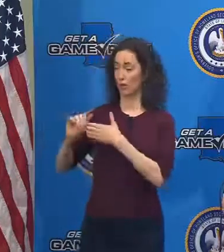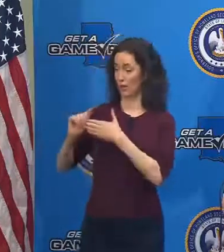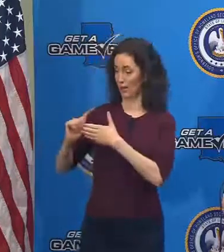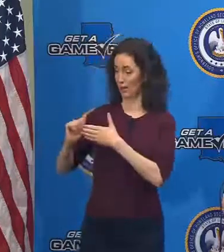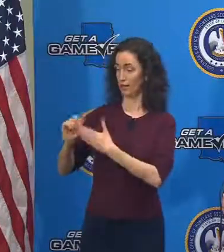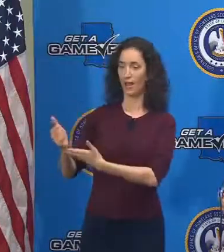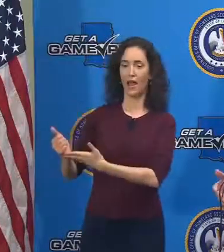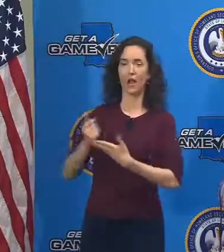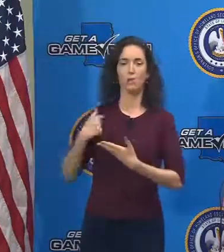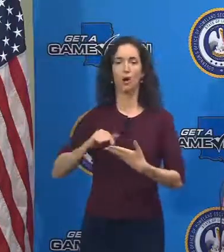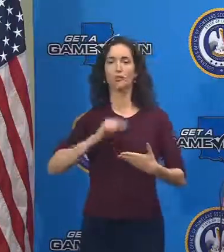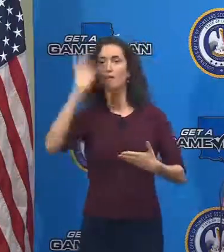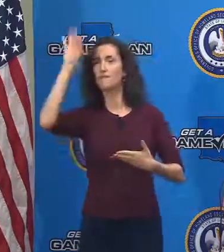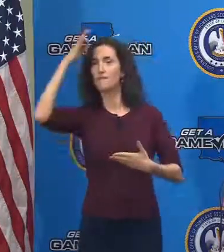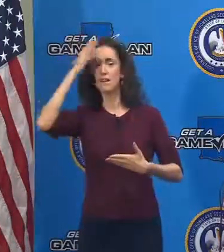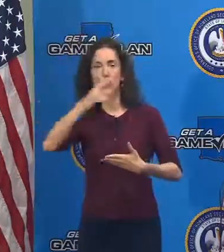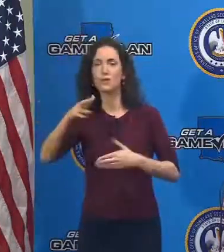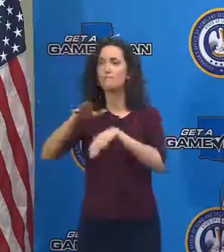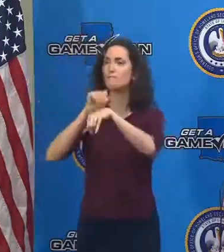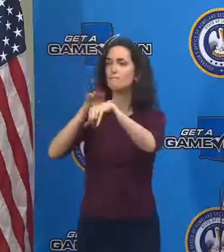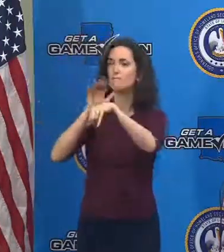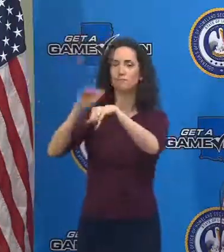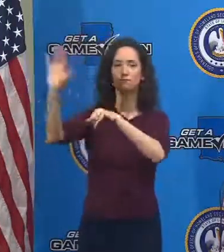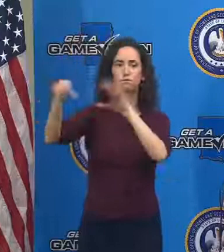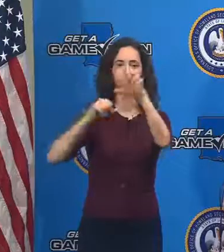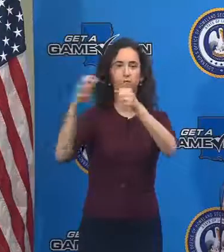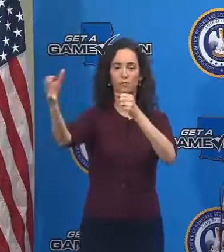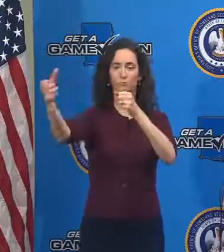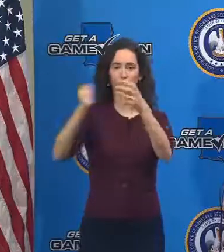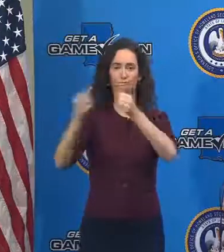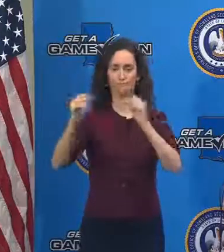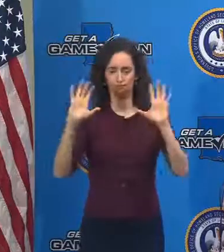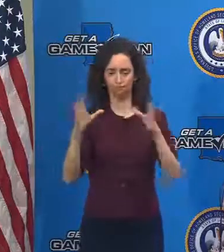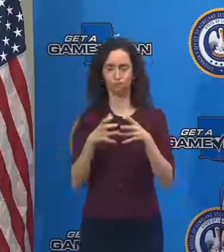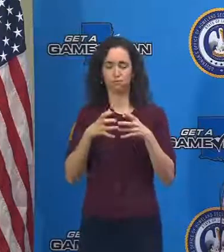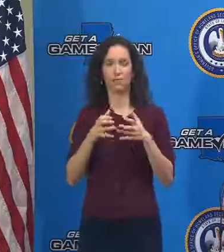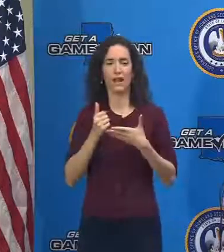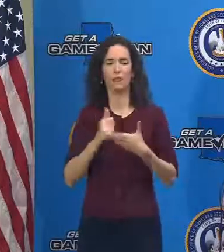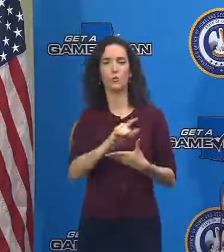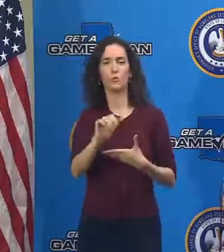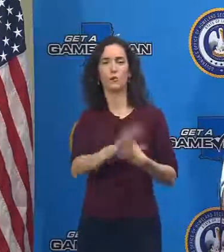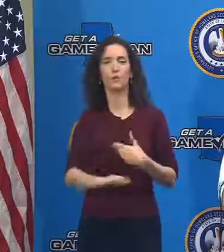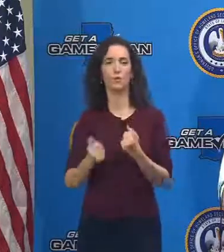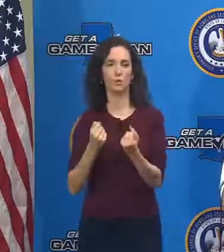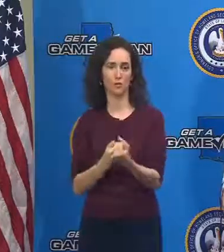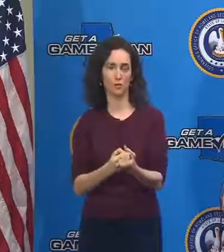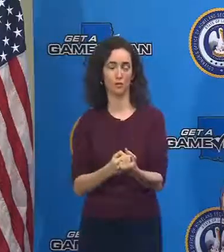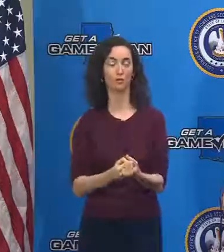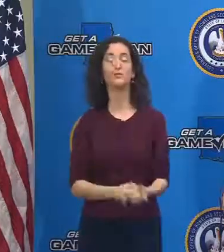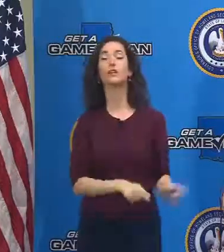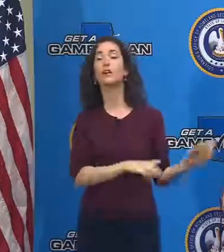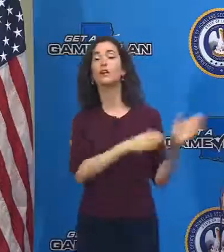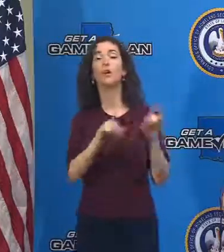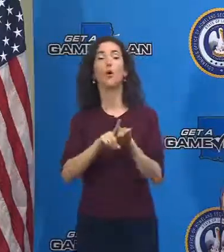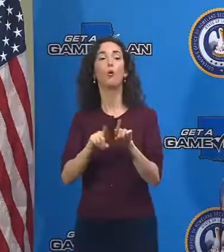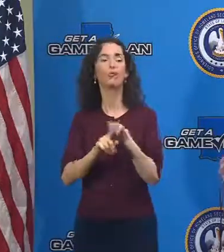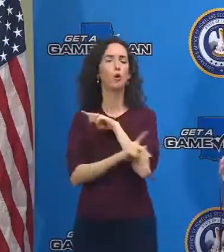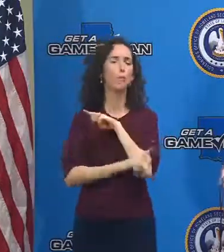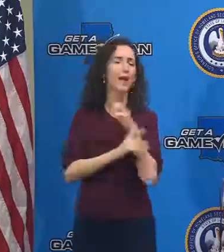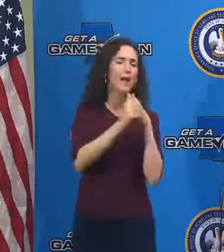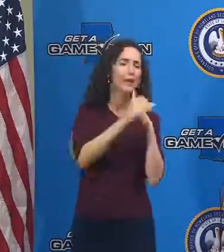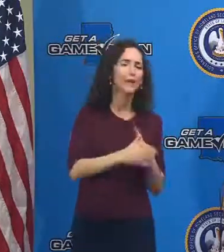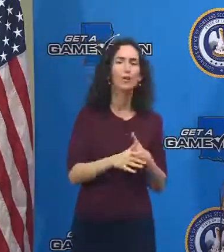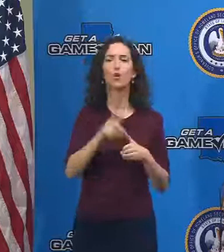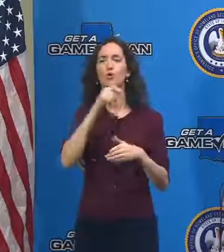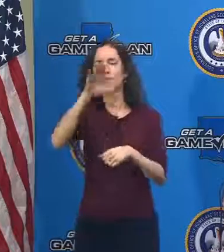to mobilize federal resources to support the state of Louisiana. I also want to thank the first responders, the parish leaderships, all